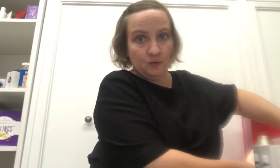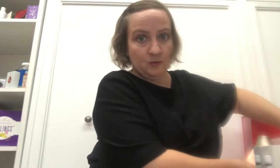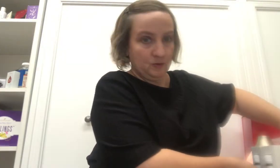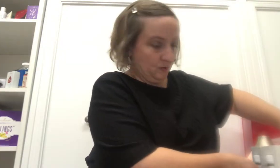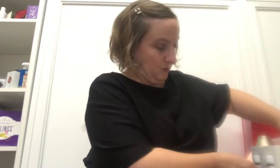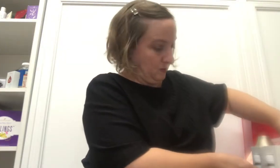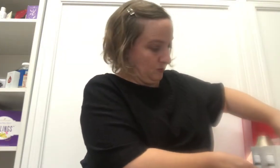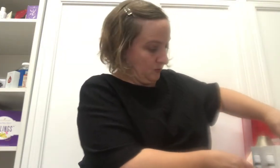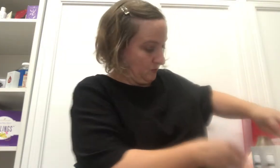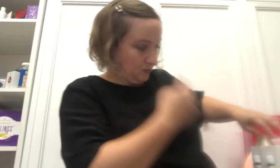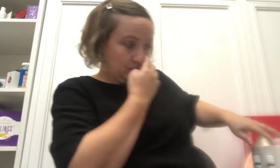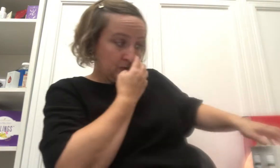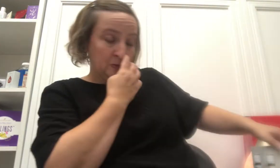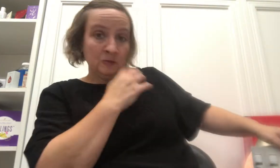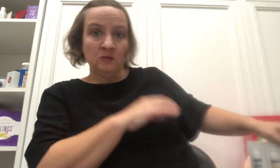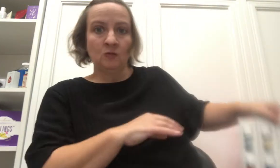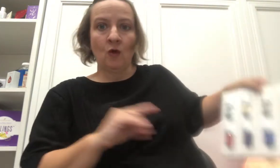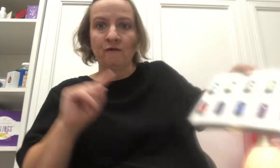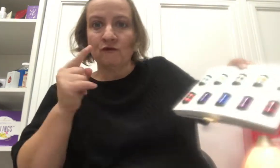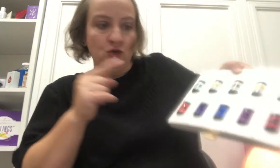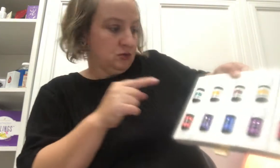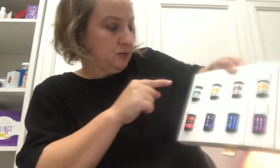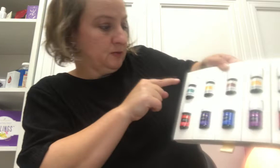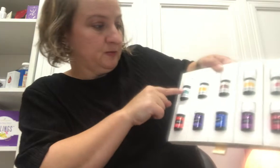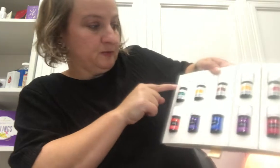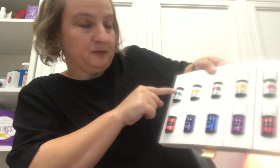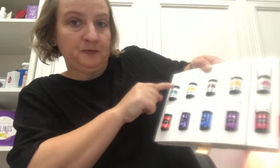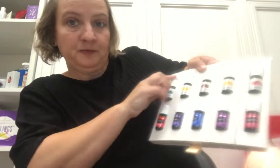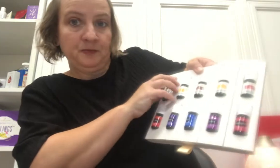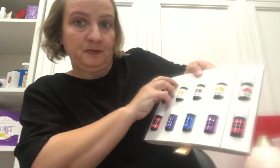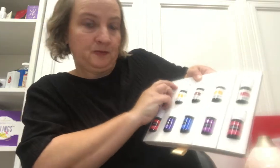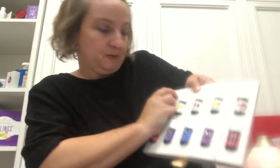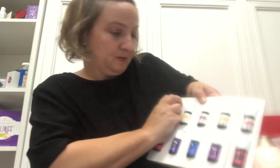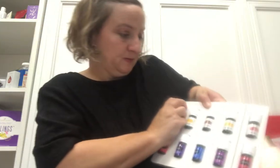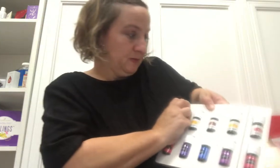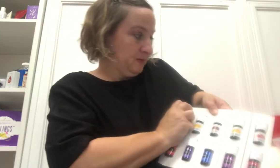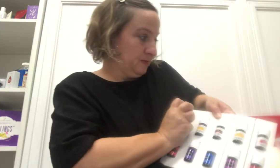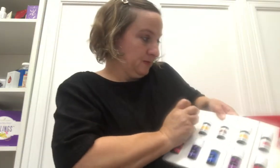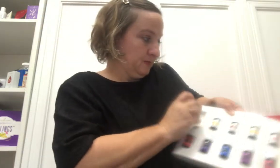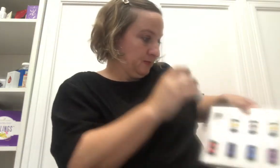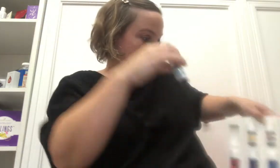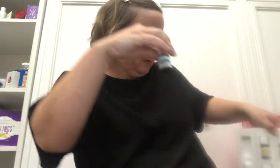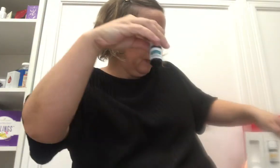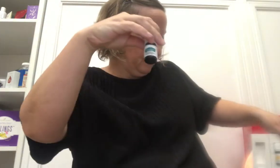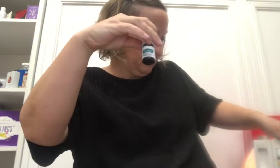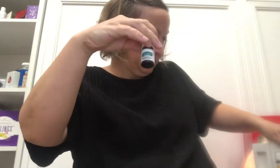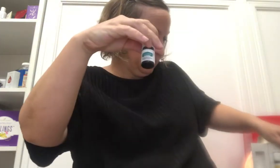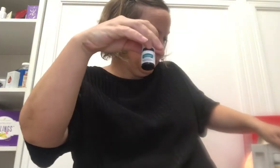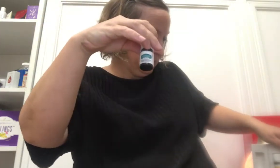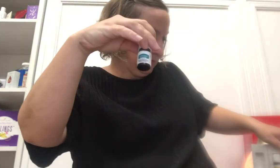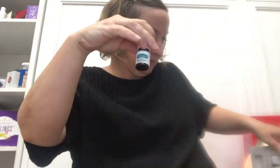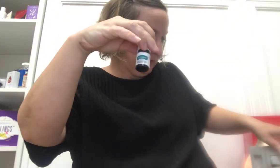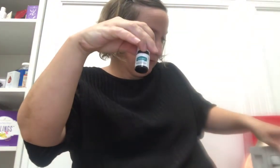You can set it up like this. It looks really nice. This first oil here is